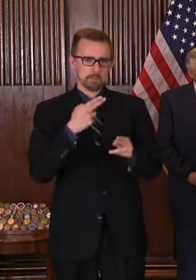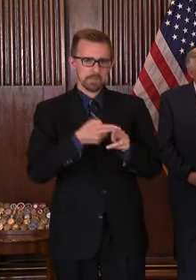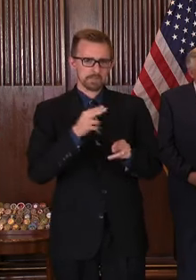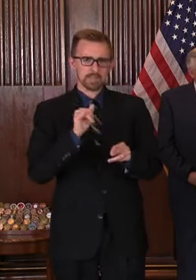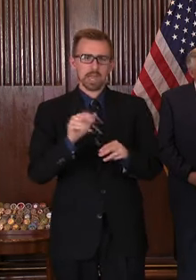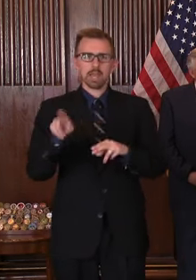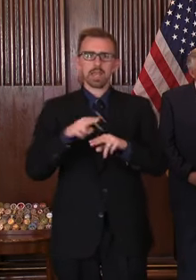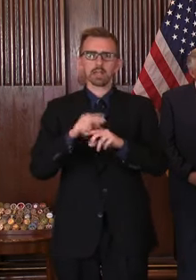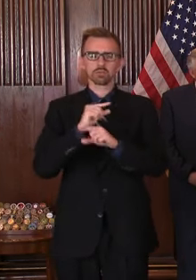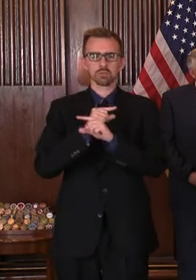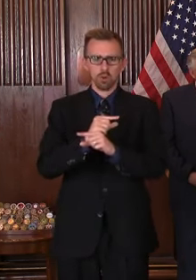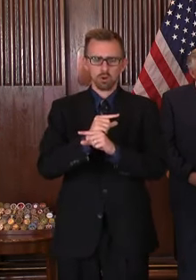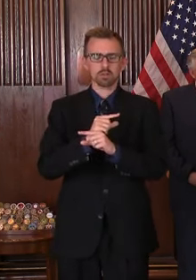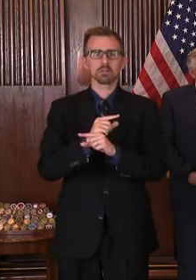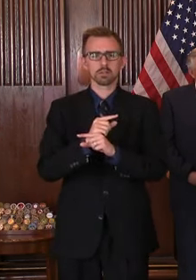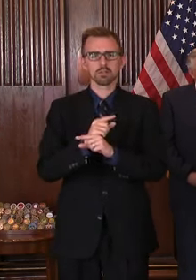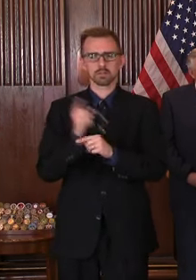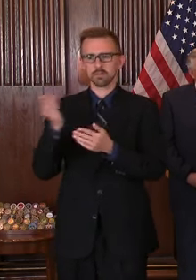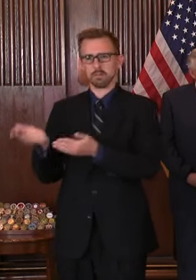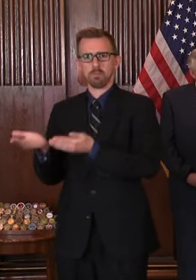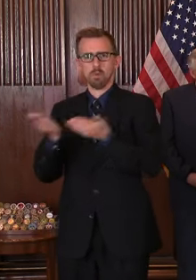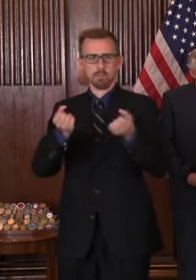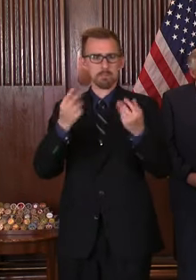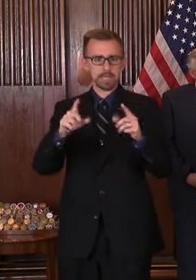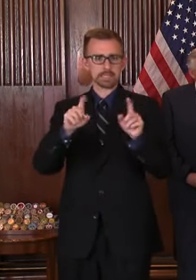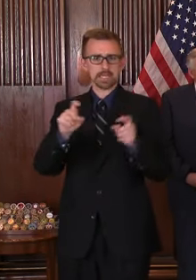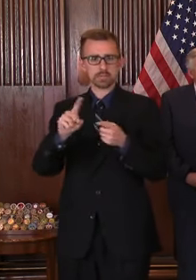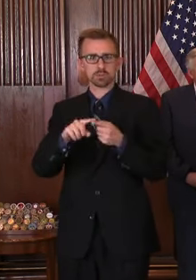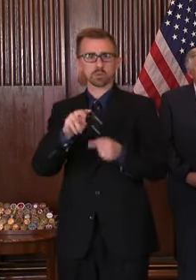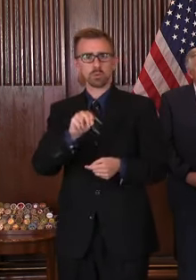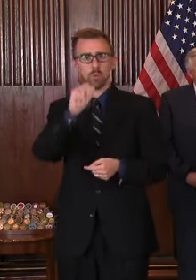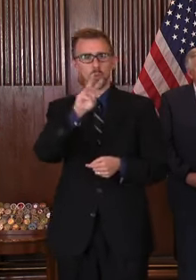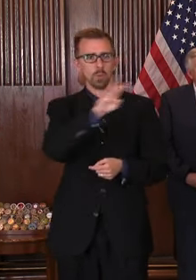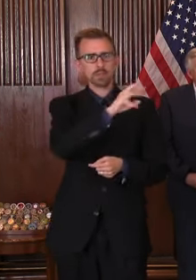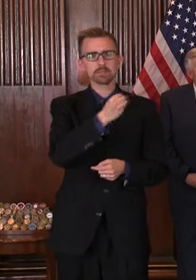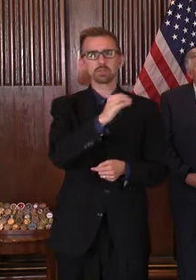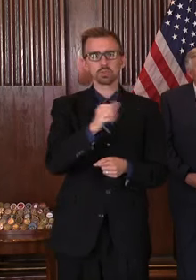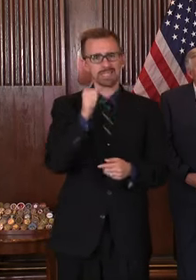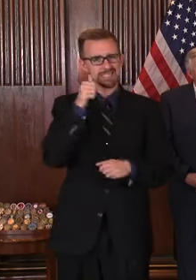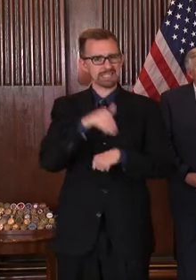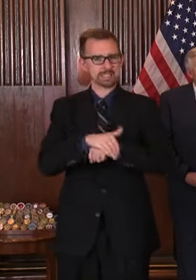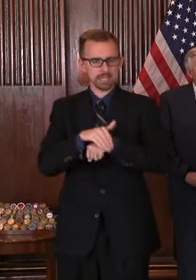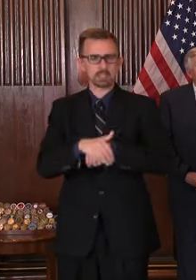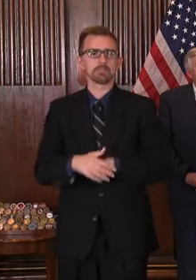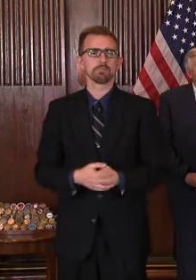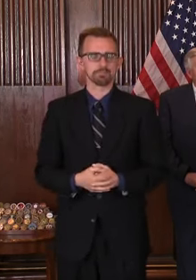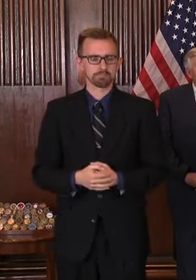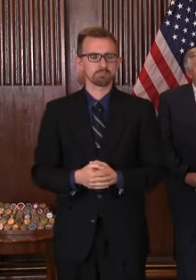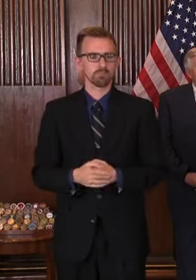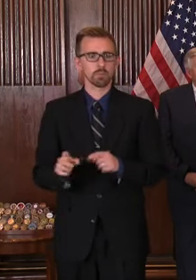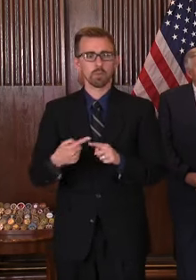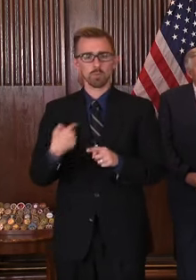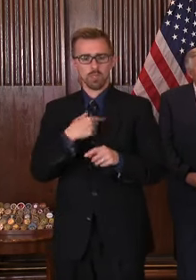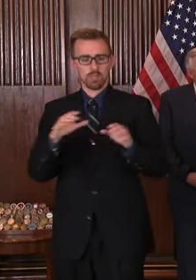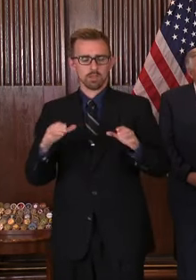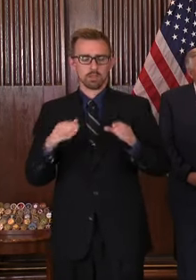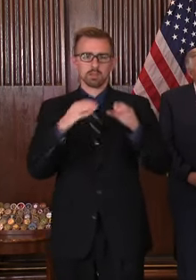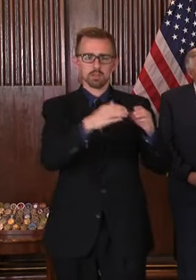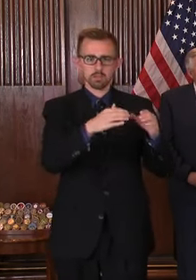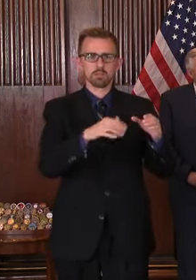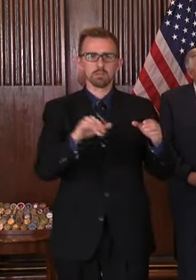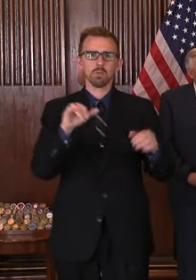National Guard was taking a bunch of tests up to Northwest Missouri last night when they met us there, and